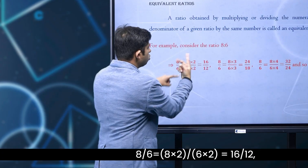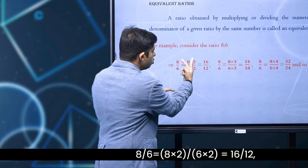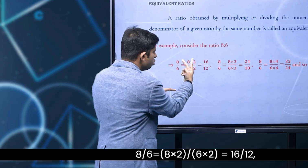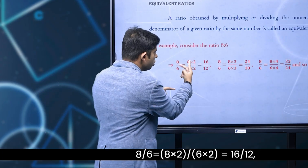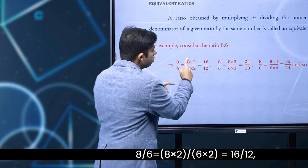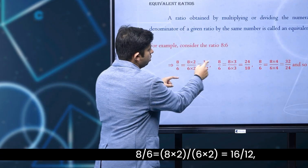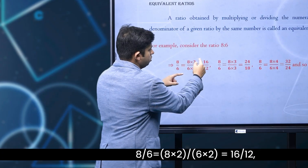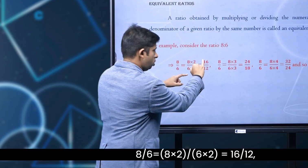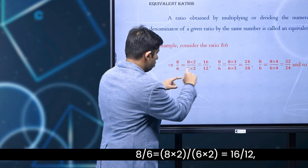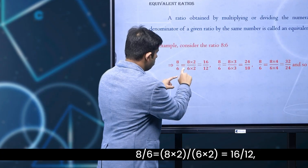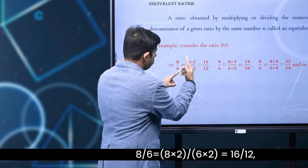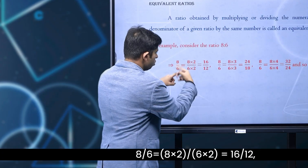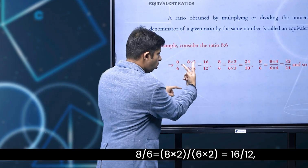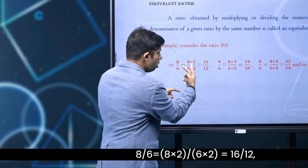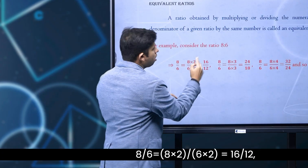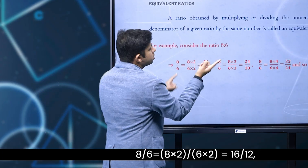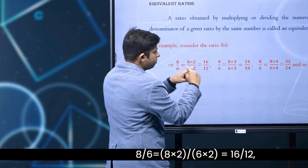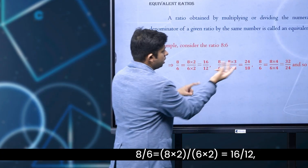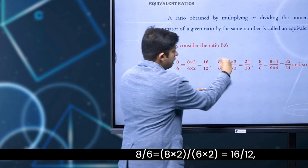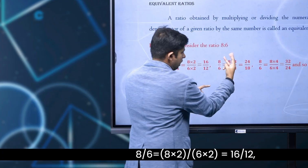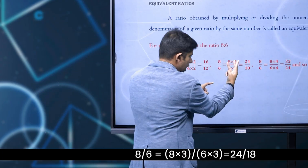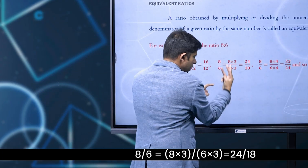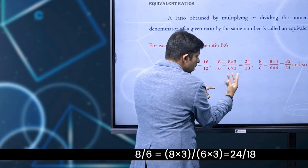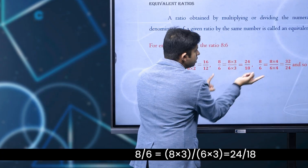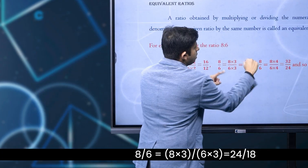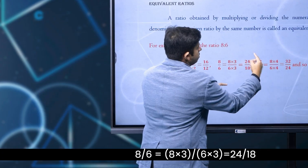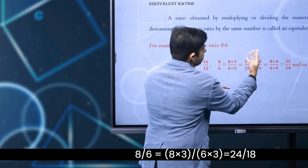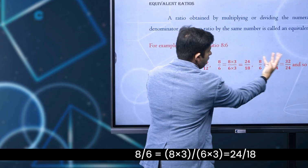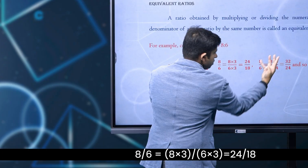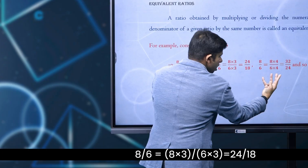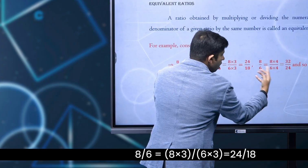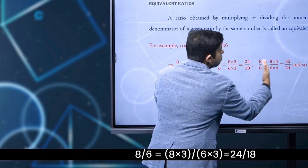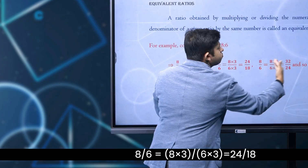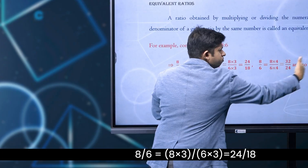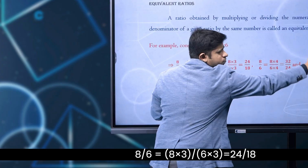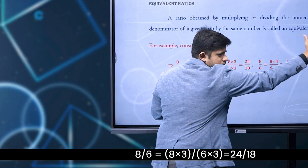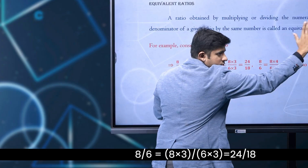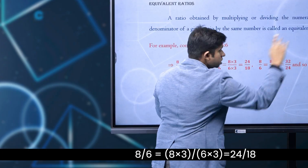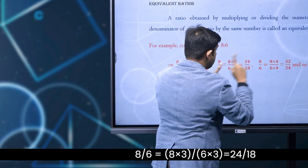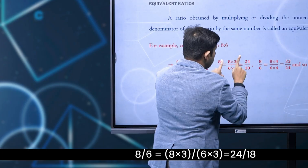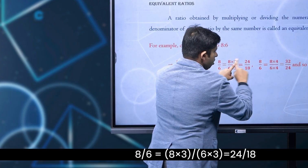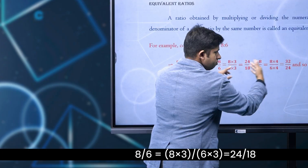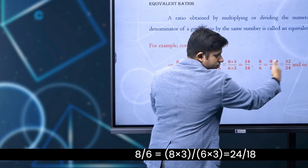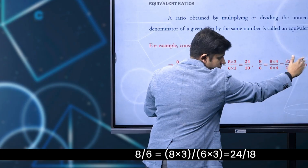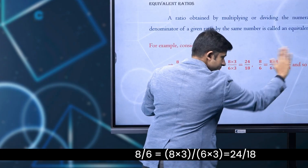6 into 2 equals to 16 by 12. 8 by 6 equals to 8 into 3 by 6 into 3 equals to 24 by